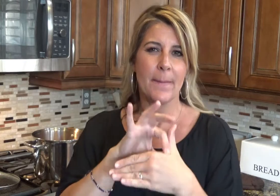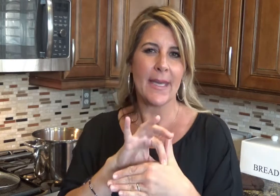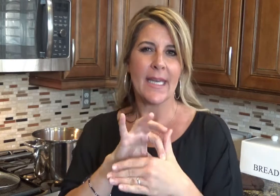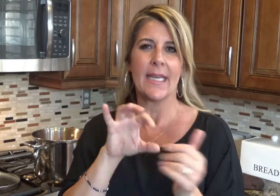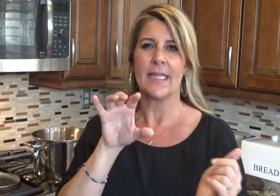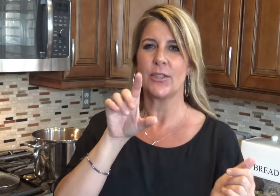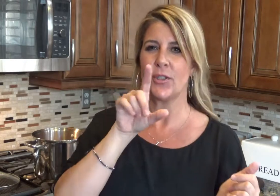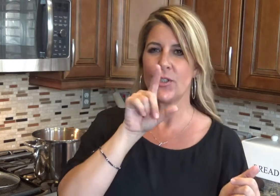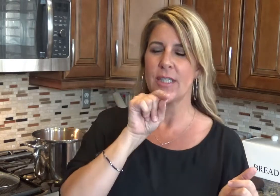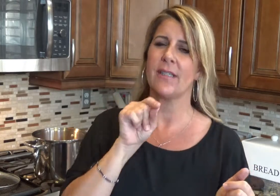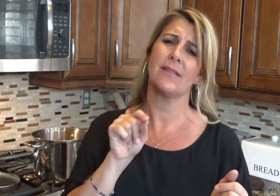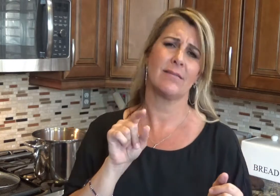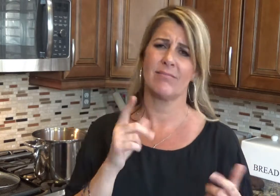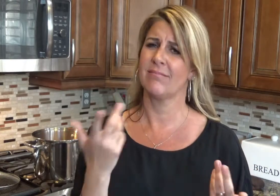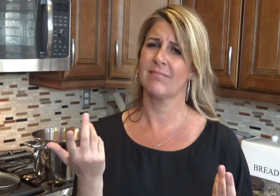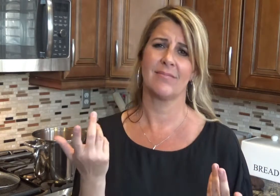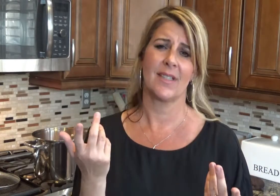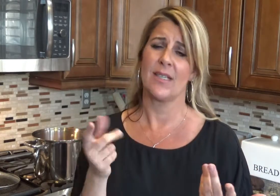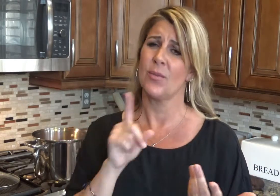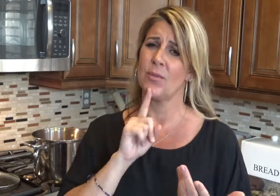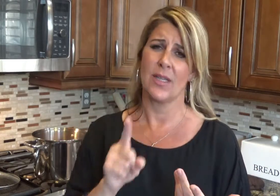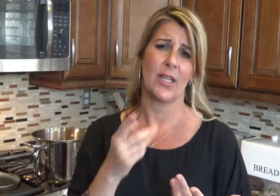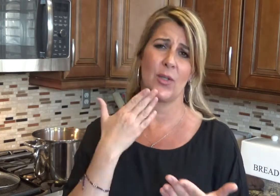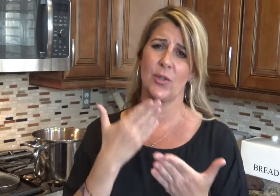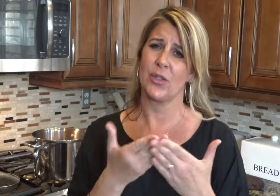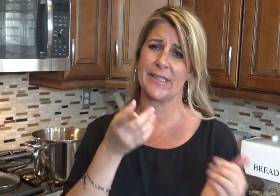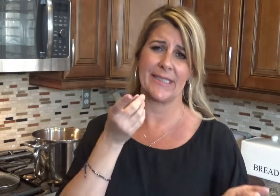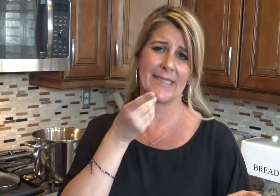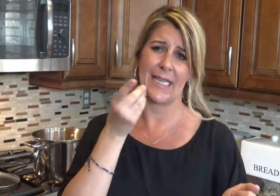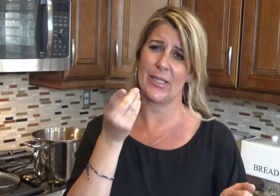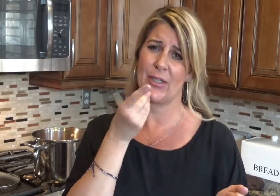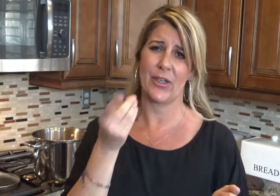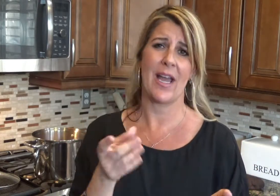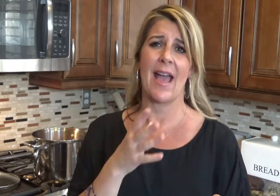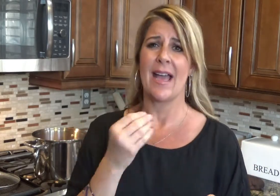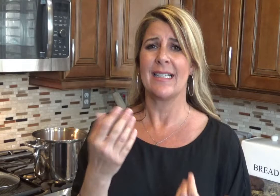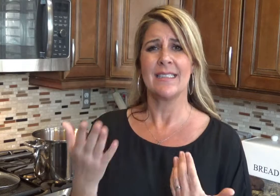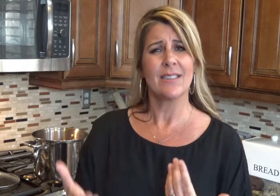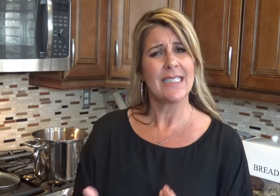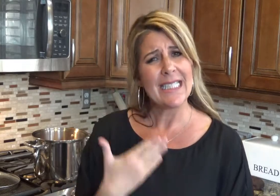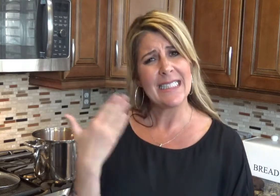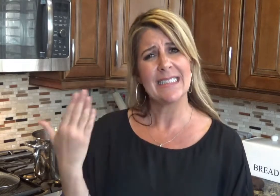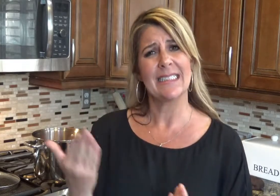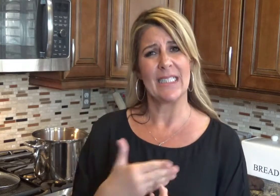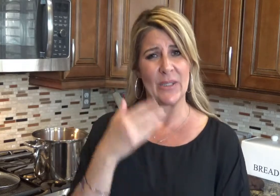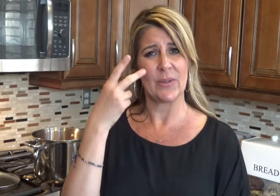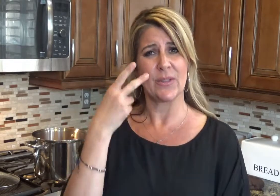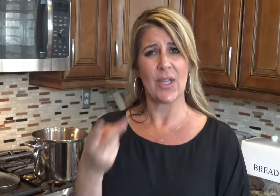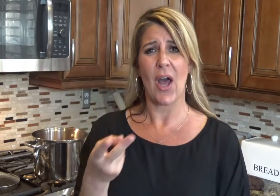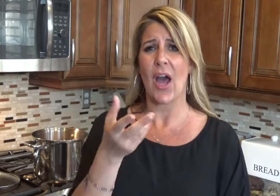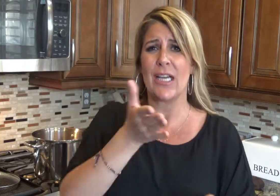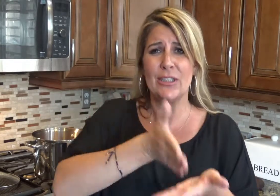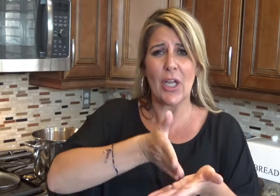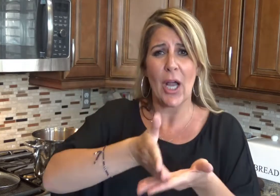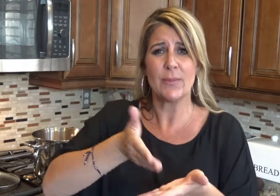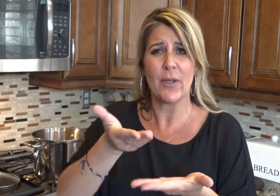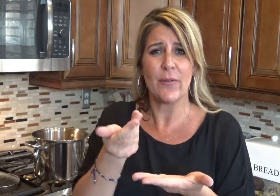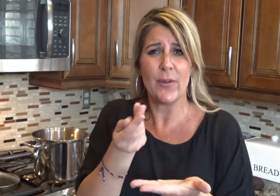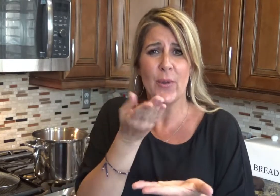with the sausage and the chicken. It's so good. It's such a great dinner, and it's easy. You saw how easy it